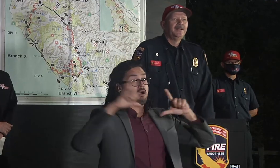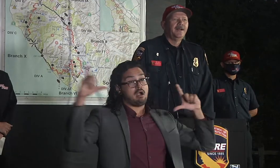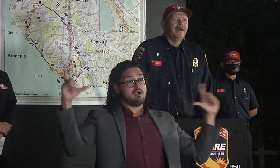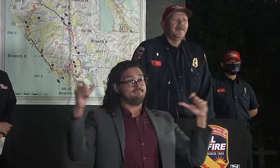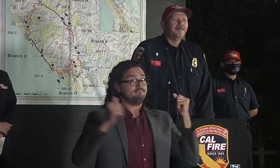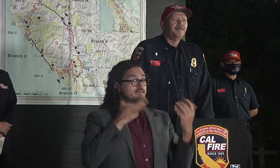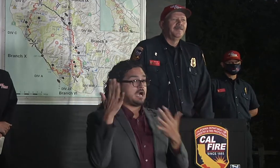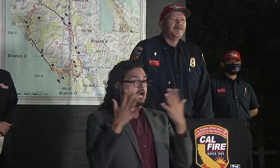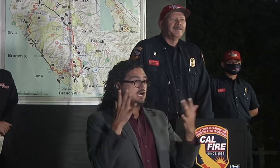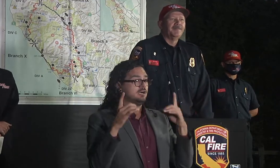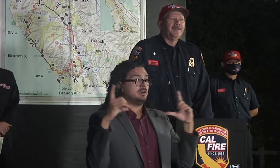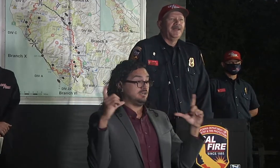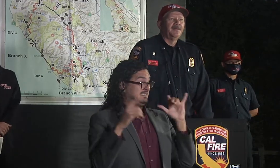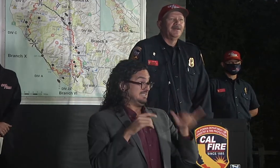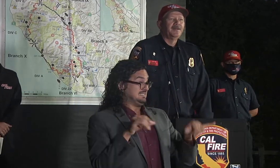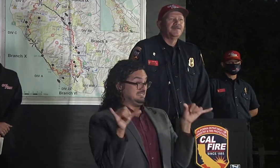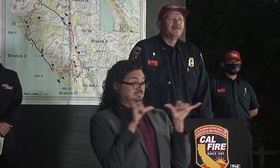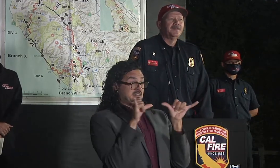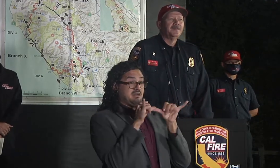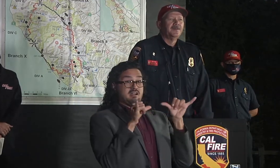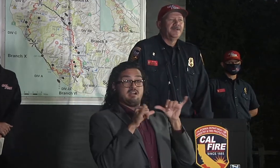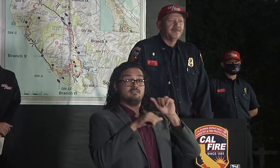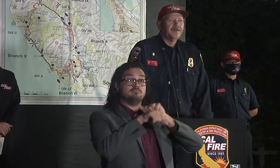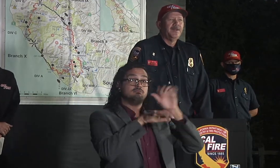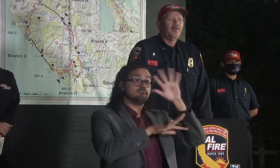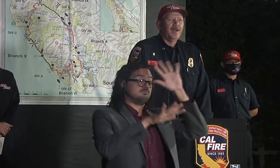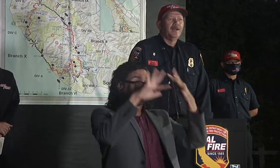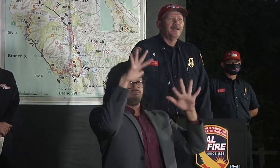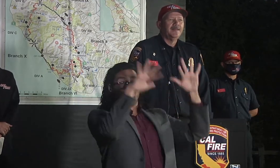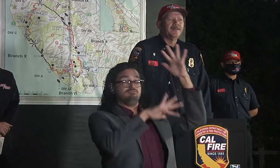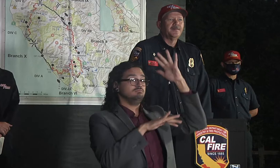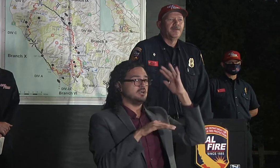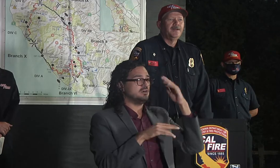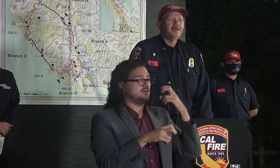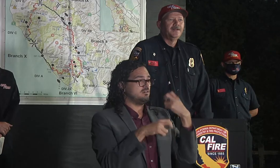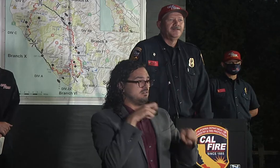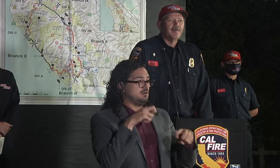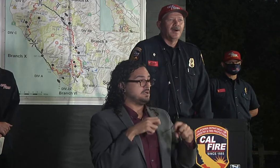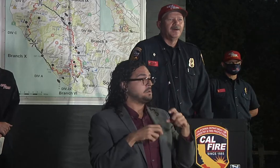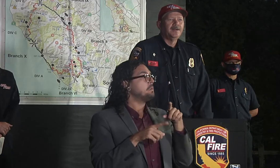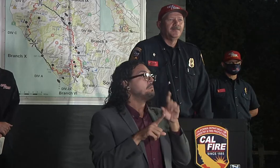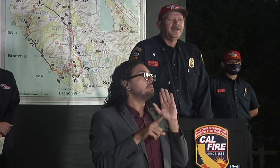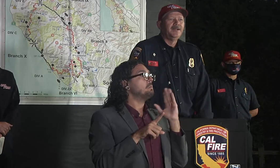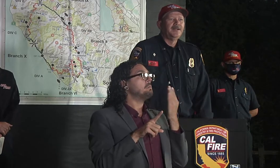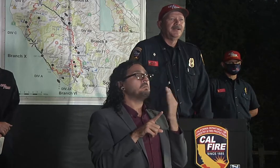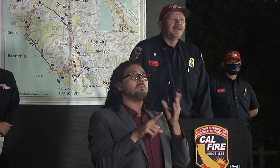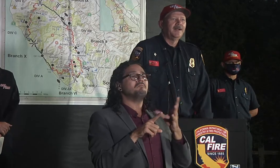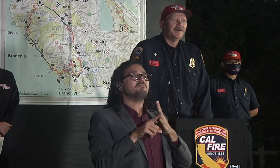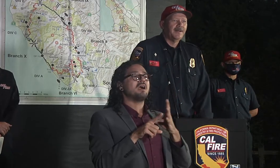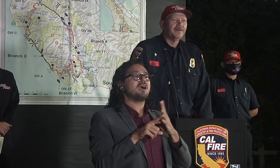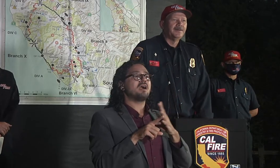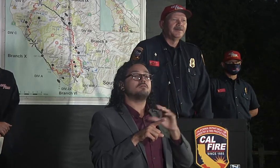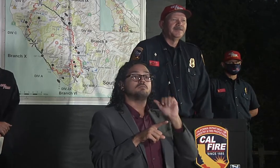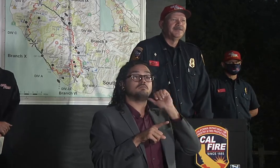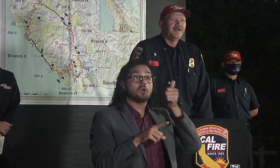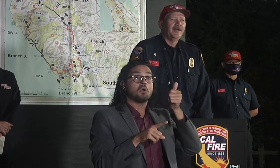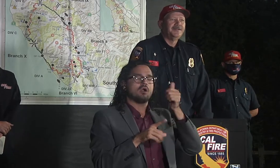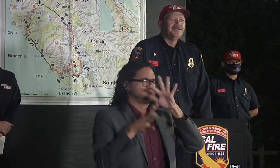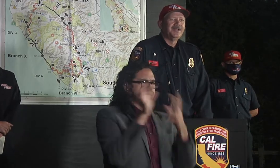terrain, something that looks reasonably well at this point, tomorrow could be